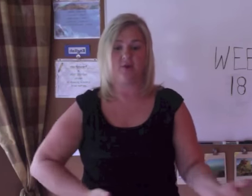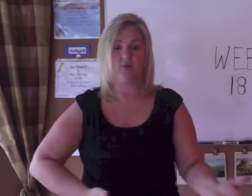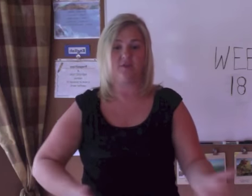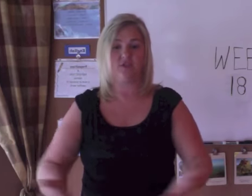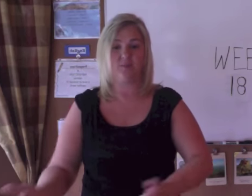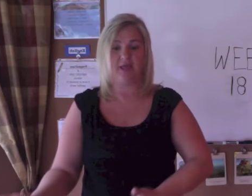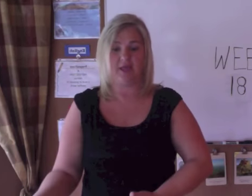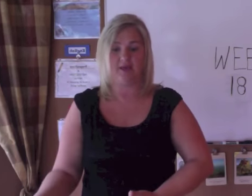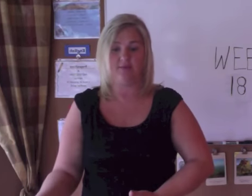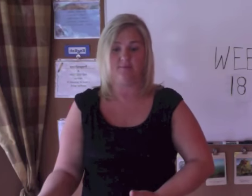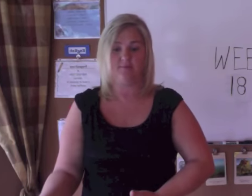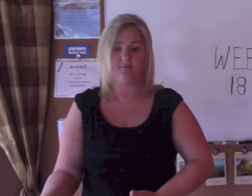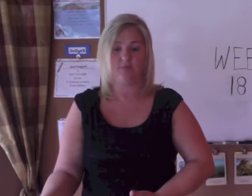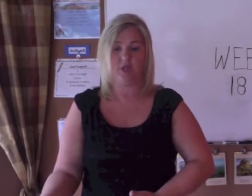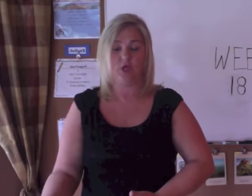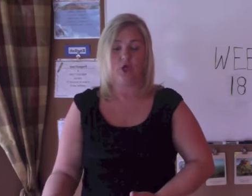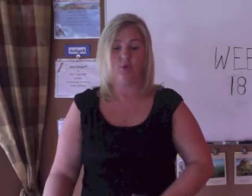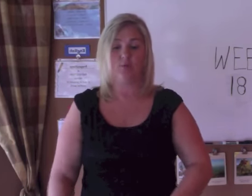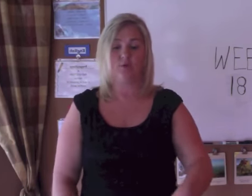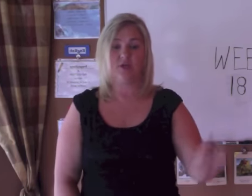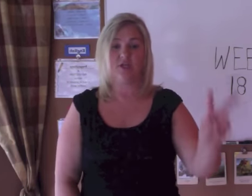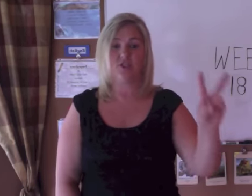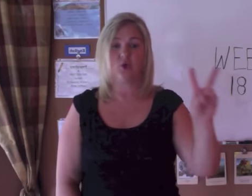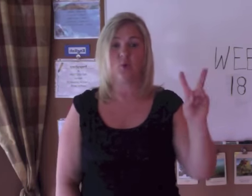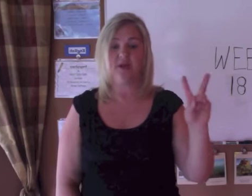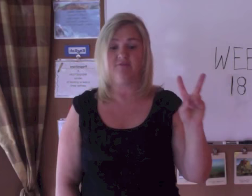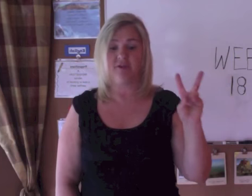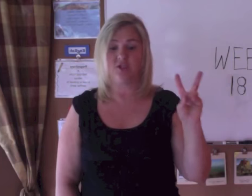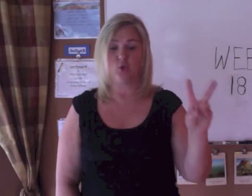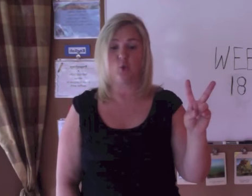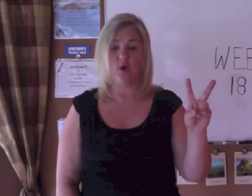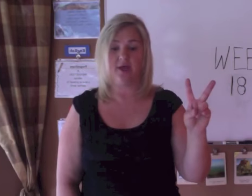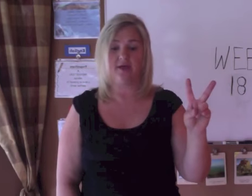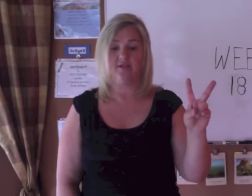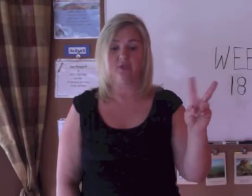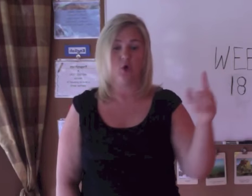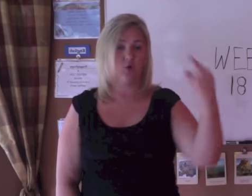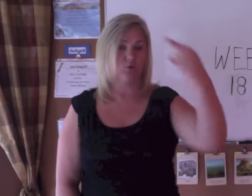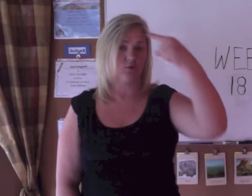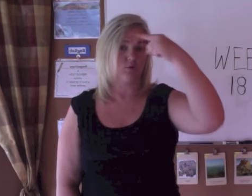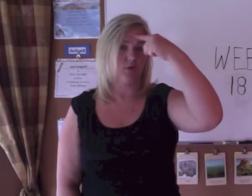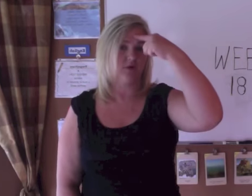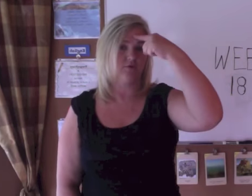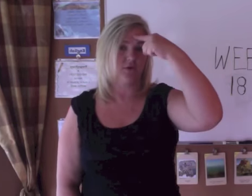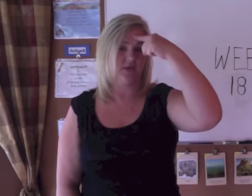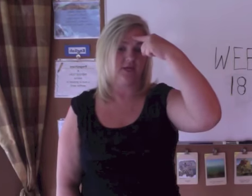with Japan. British Queen Victoria's rule over India.